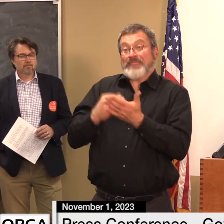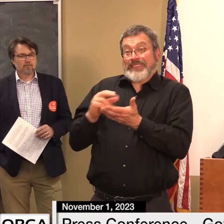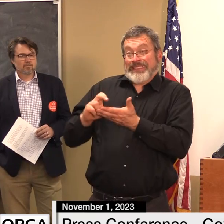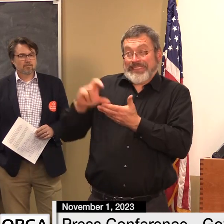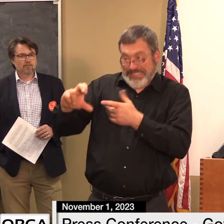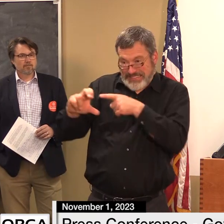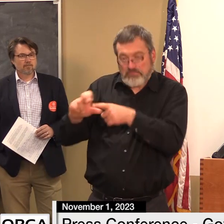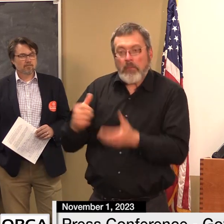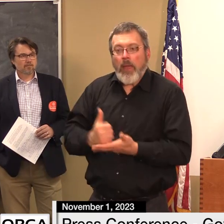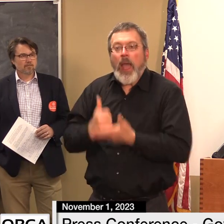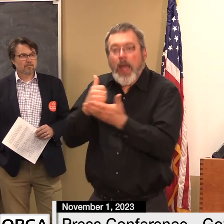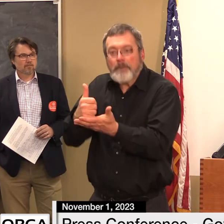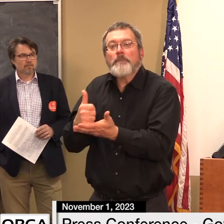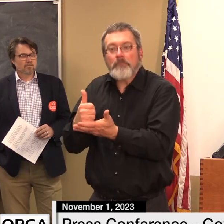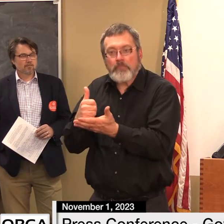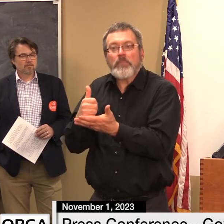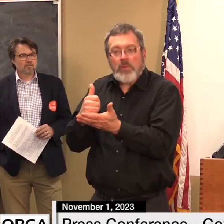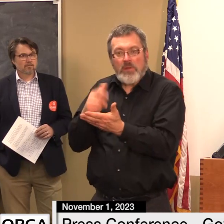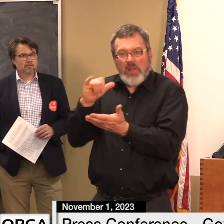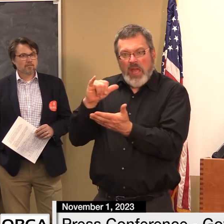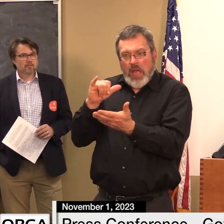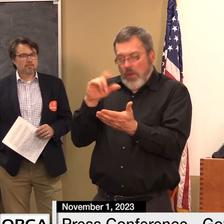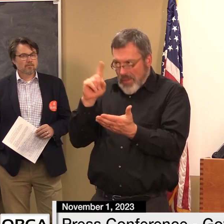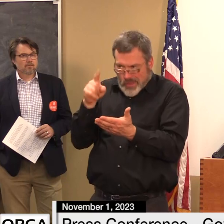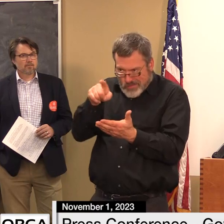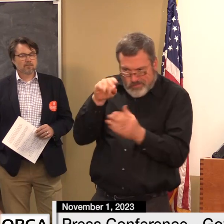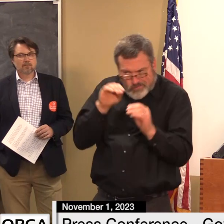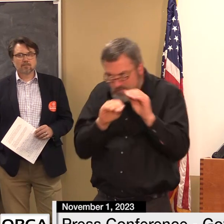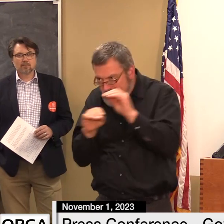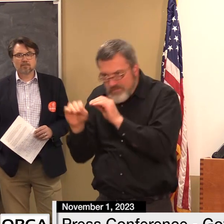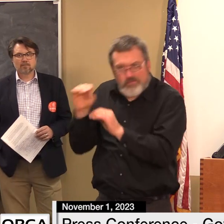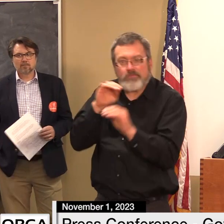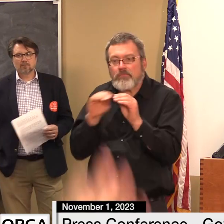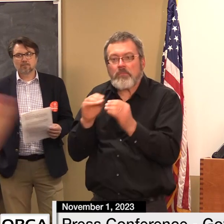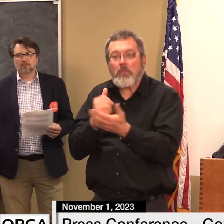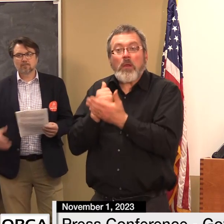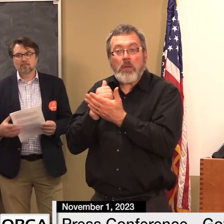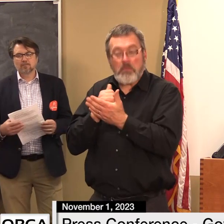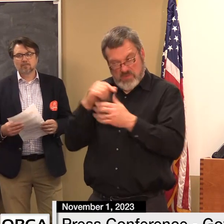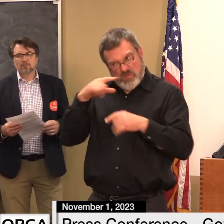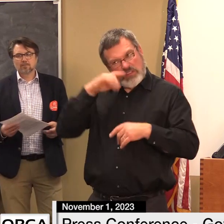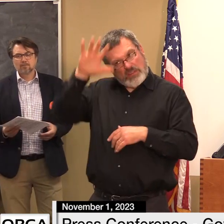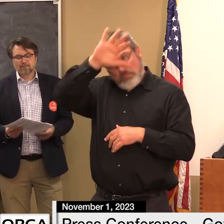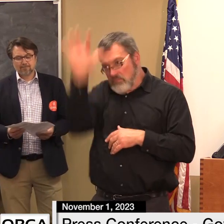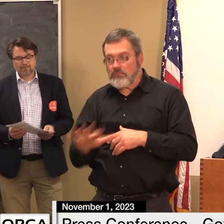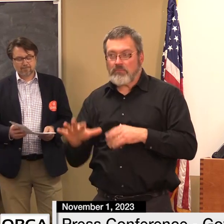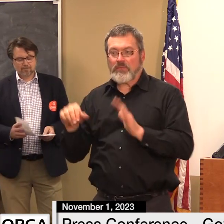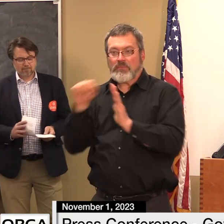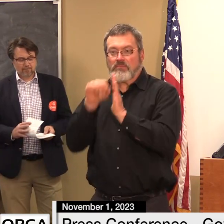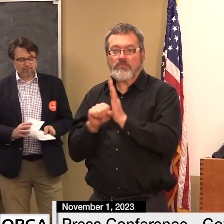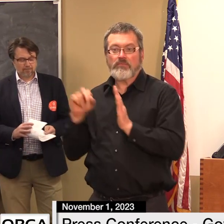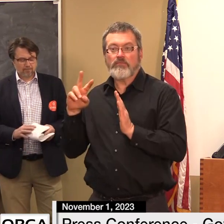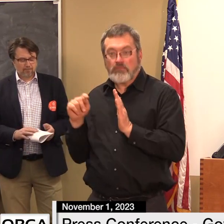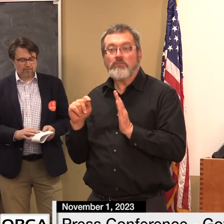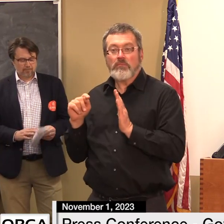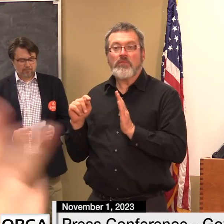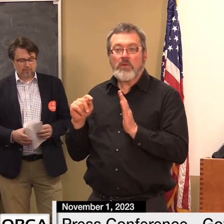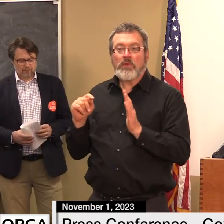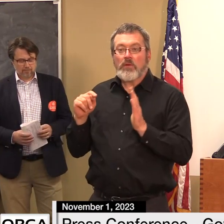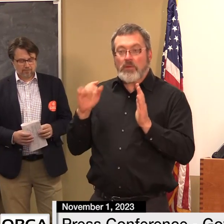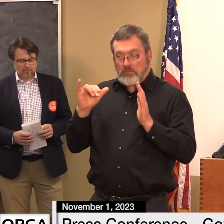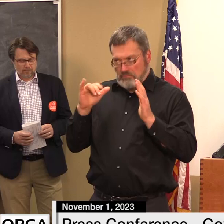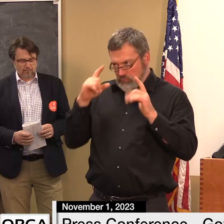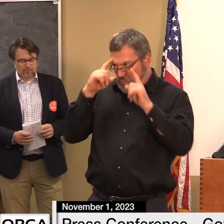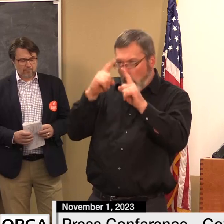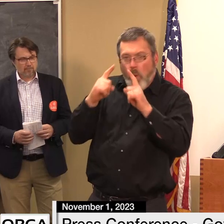financing, is now offered across much of the state and allows customers to finance the cost of their weatherization project on their